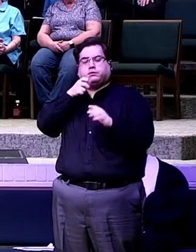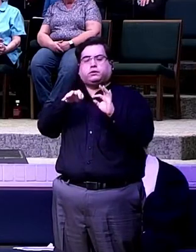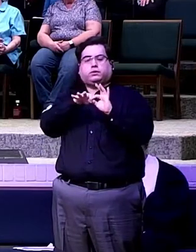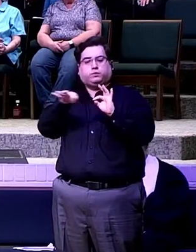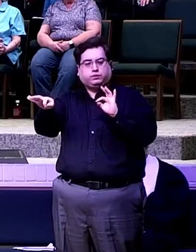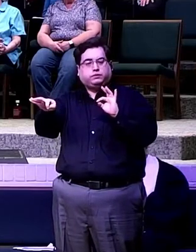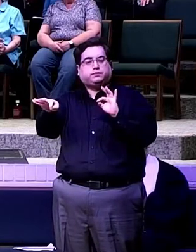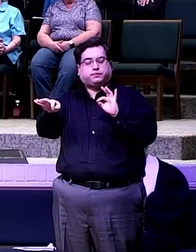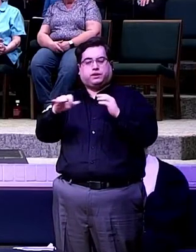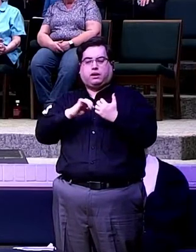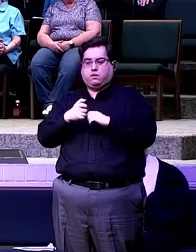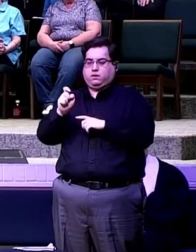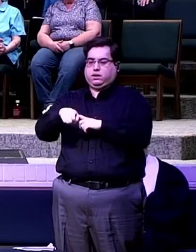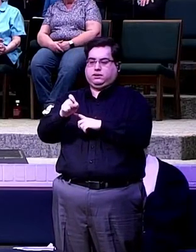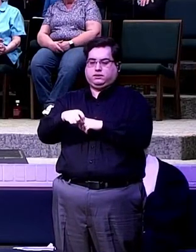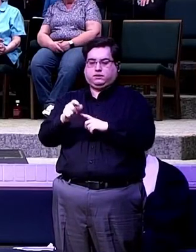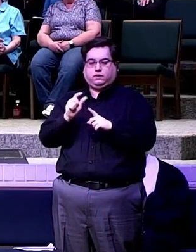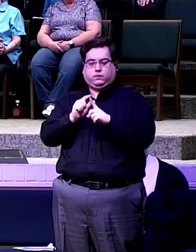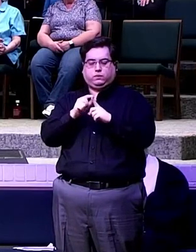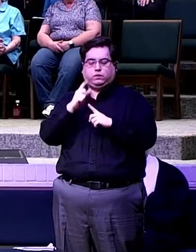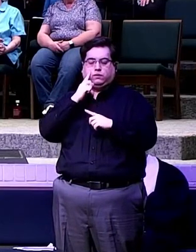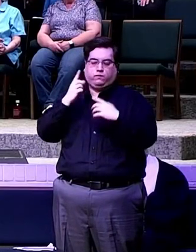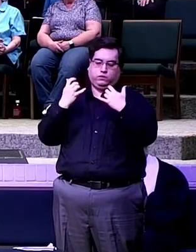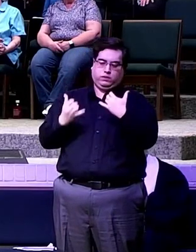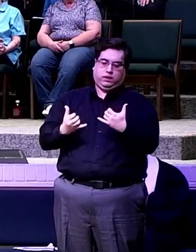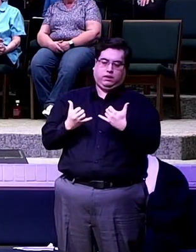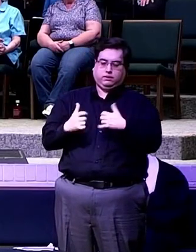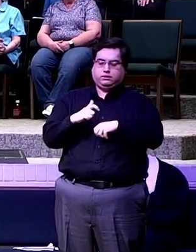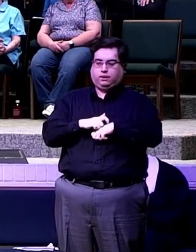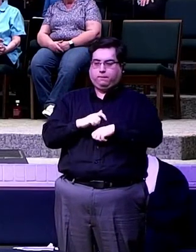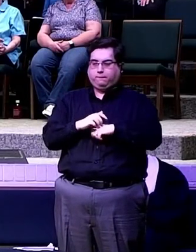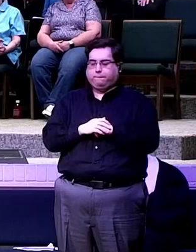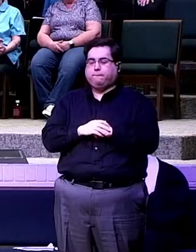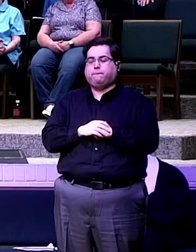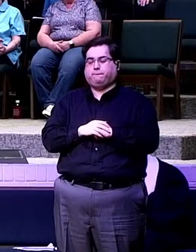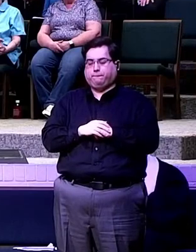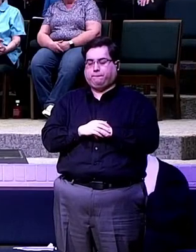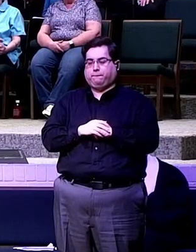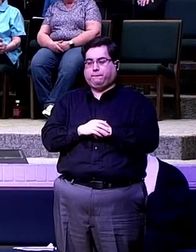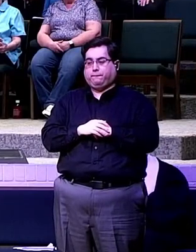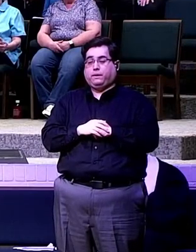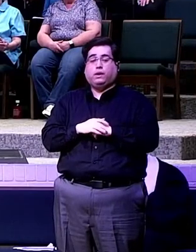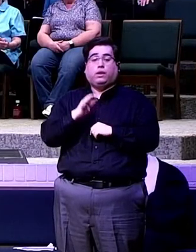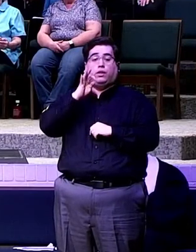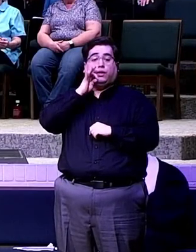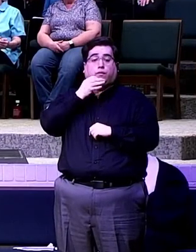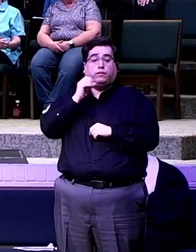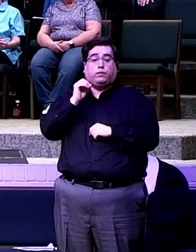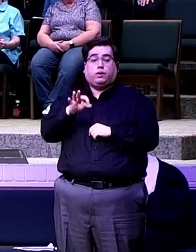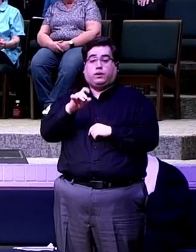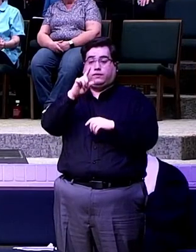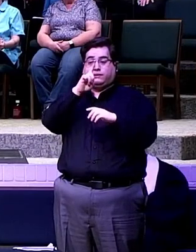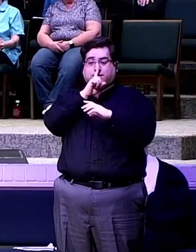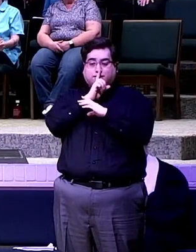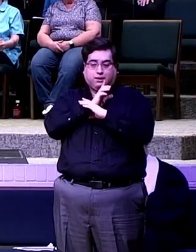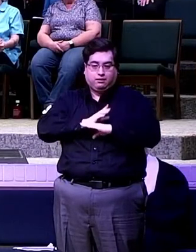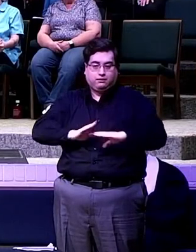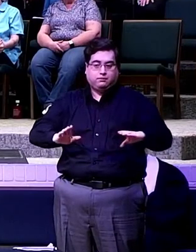necessary these words are for today's time. The fruit of silence is